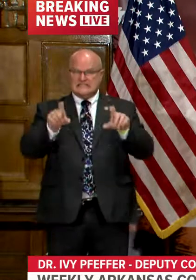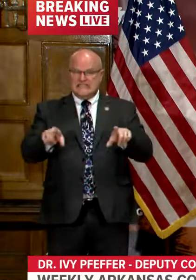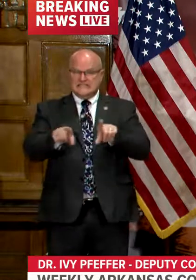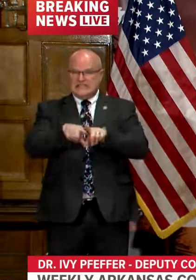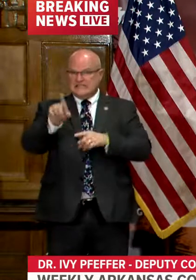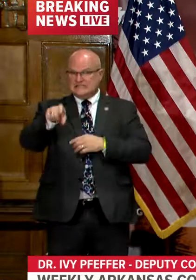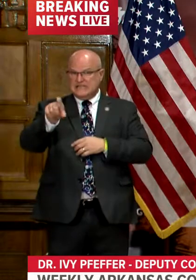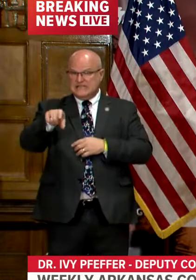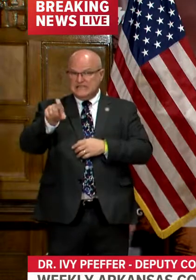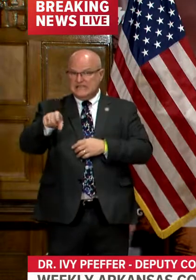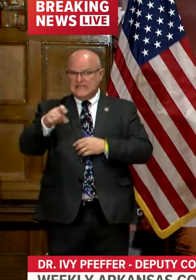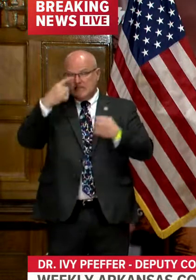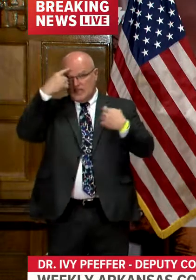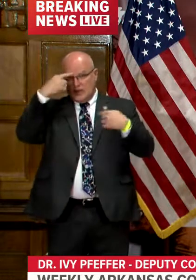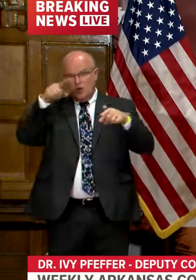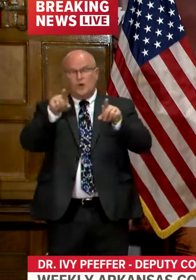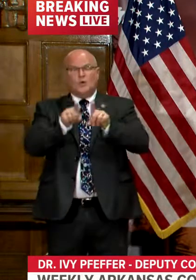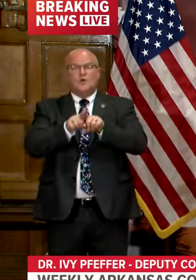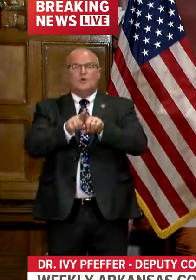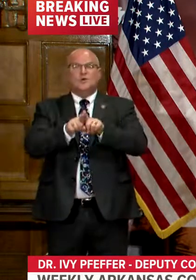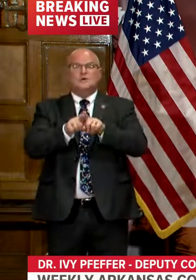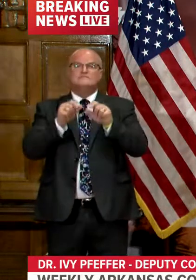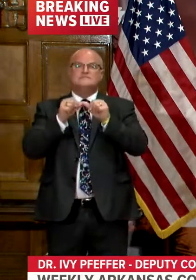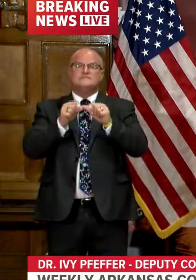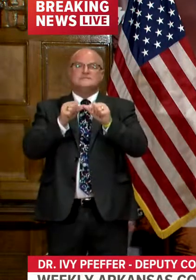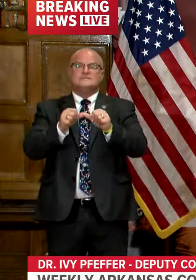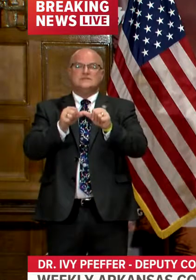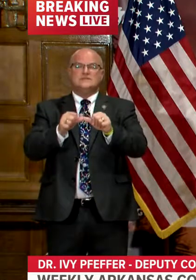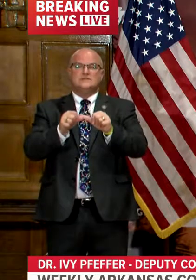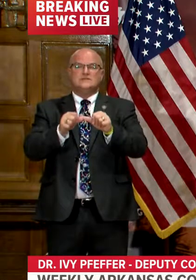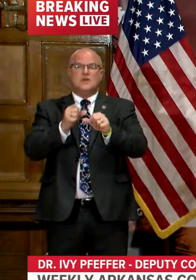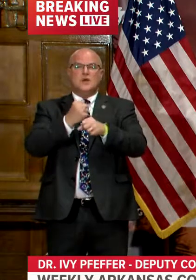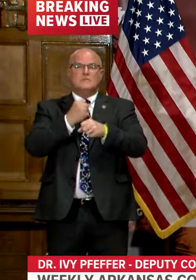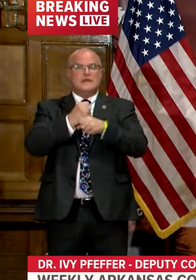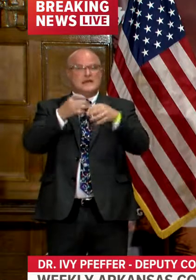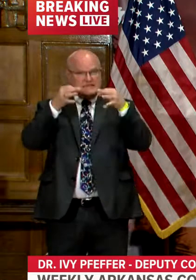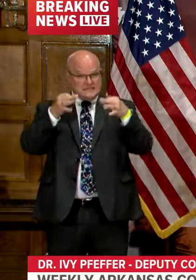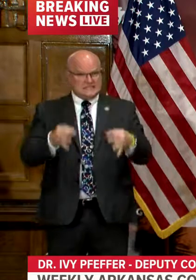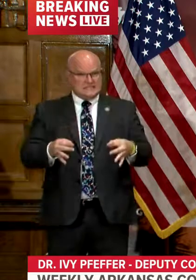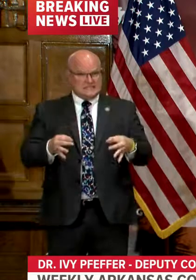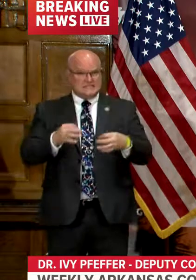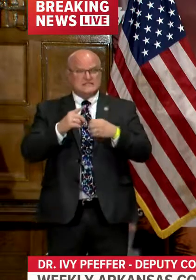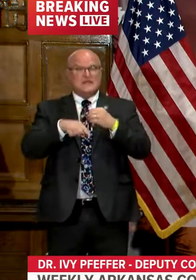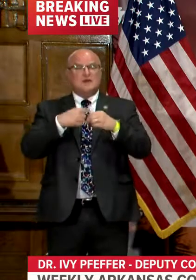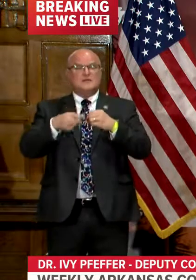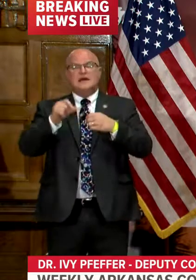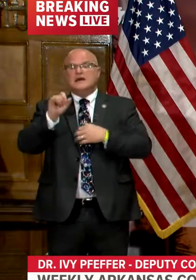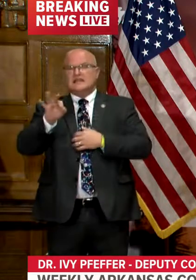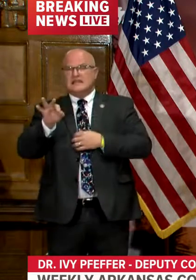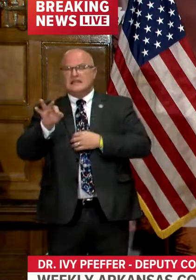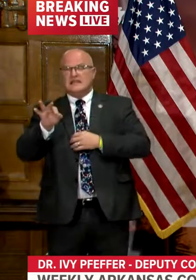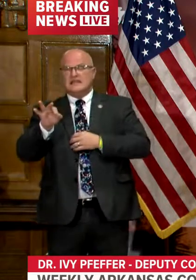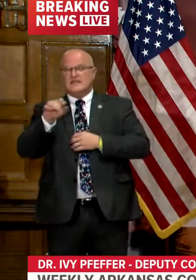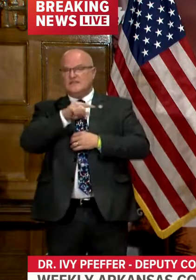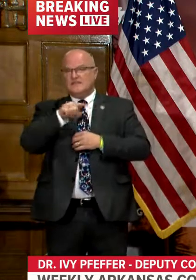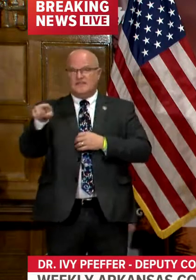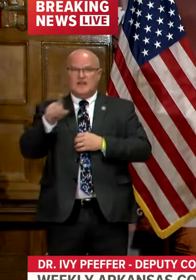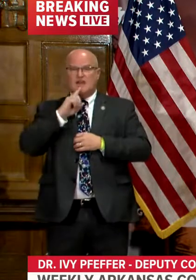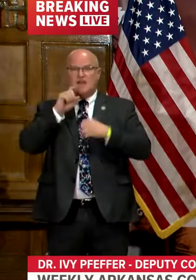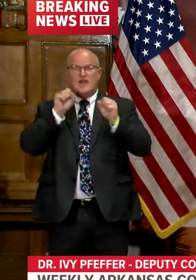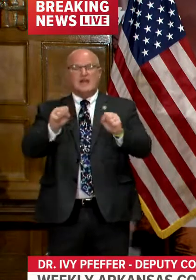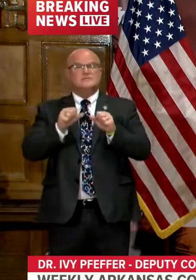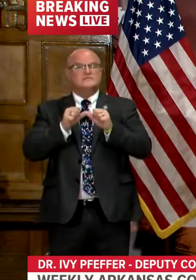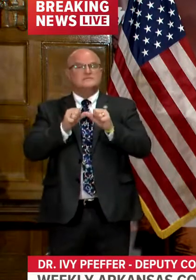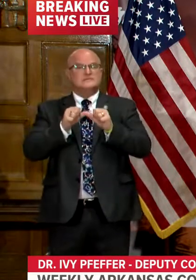need in order to continue to make good decisions about whether or not they are able